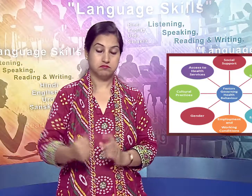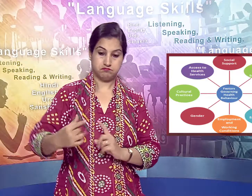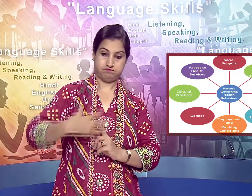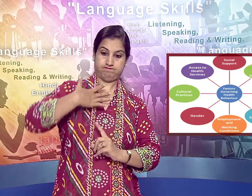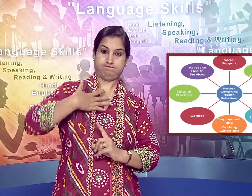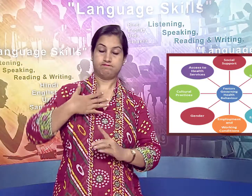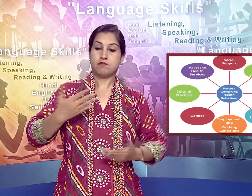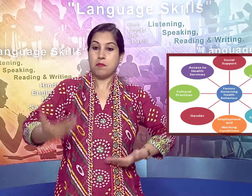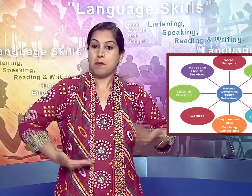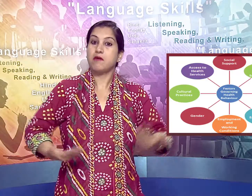governs our behavior.